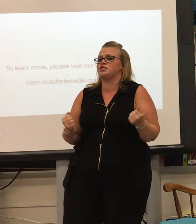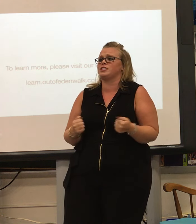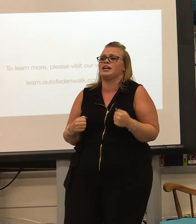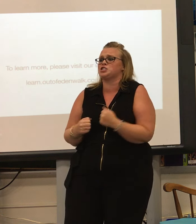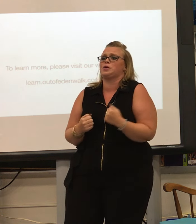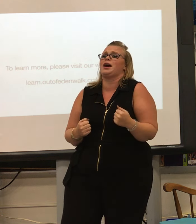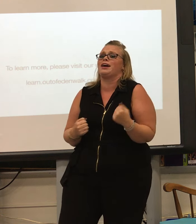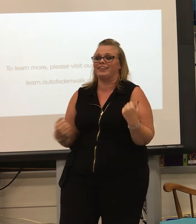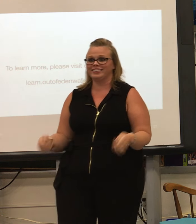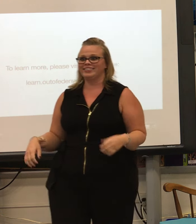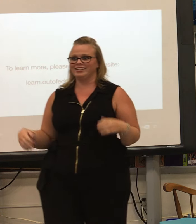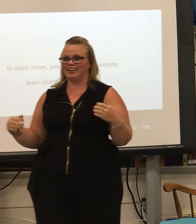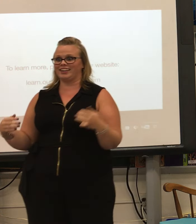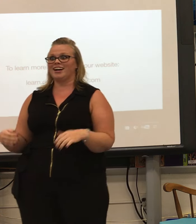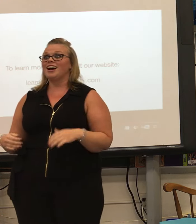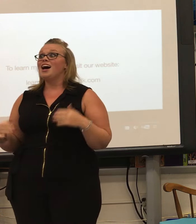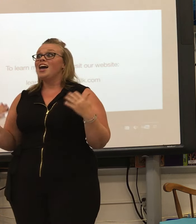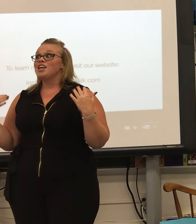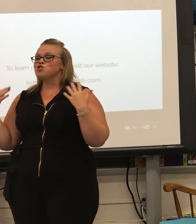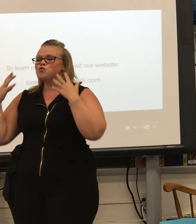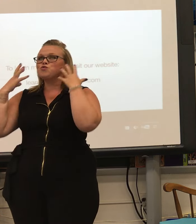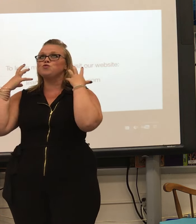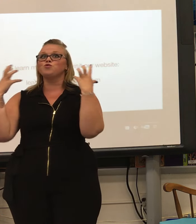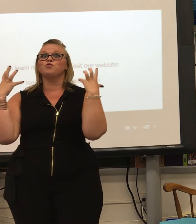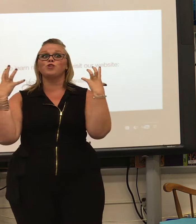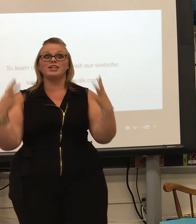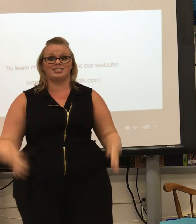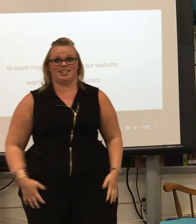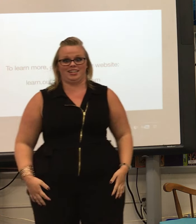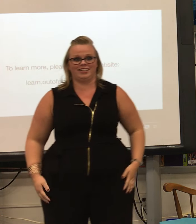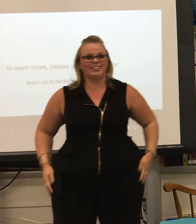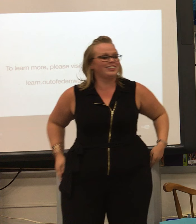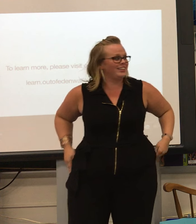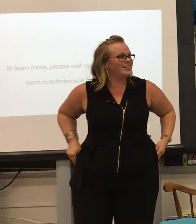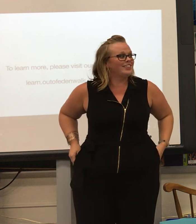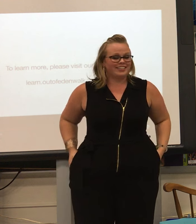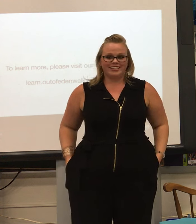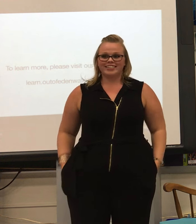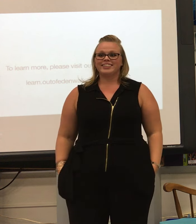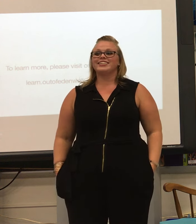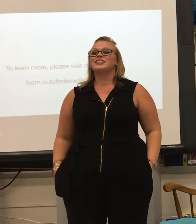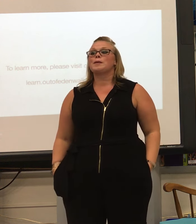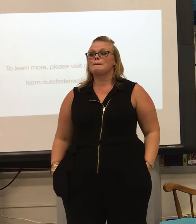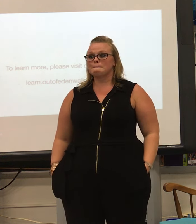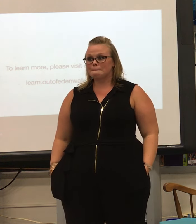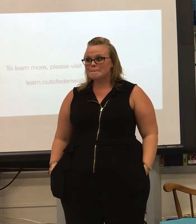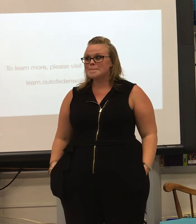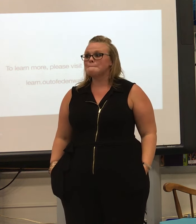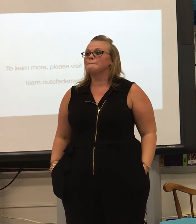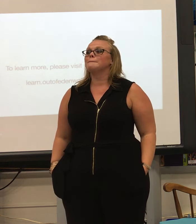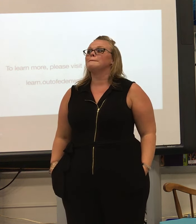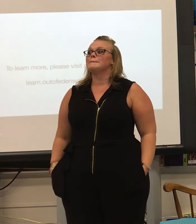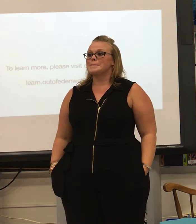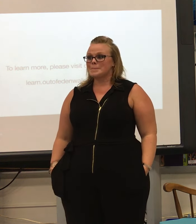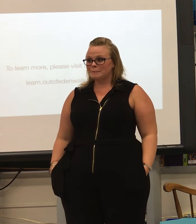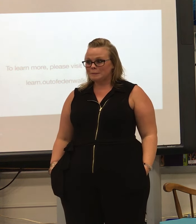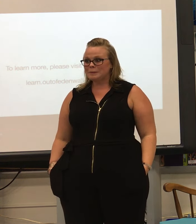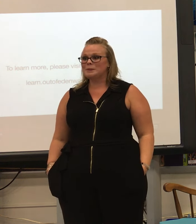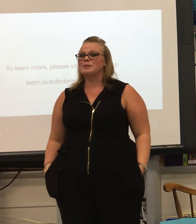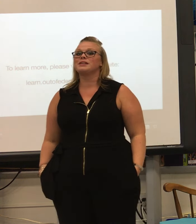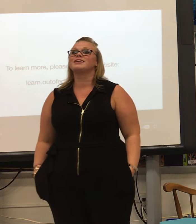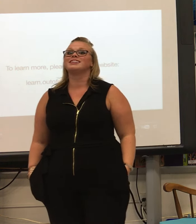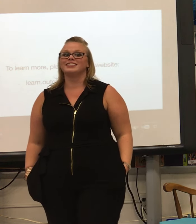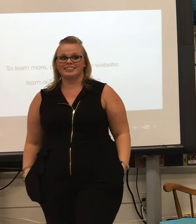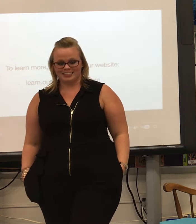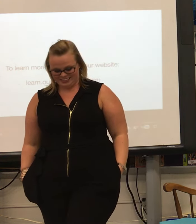but she's saying it's okay. Like, and even if you think that your child is not one to interpret, the ones who dug the deepest